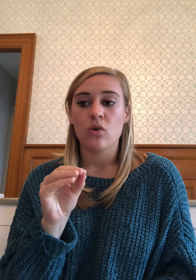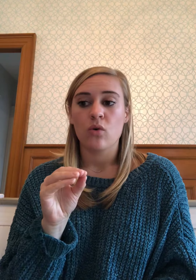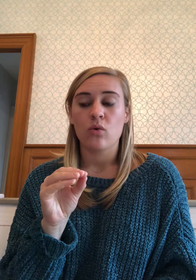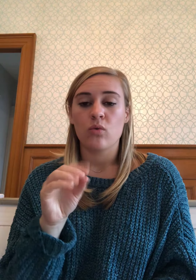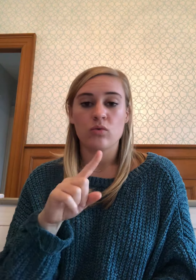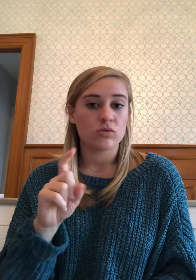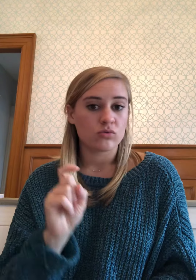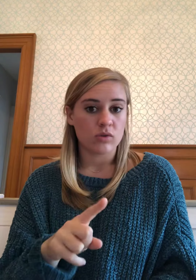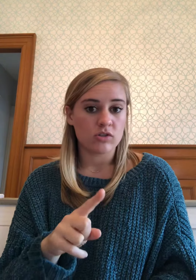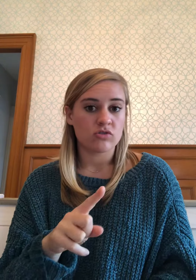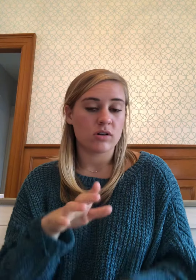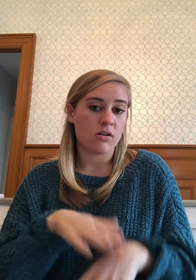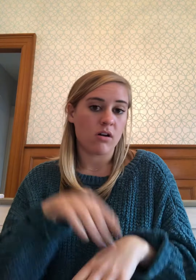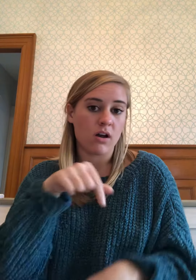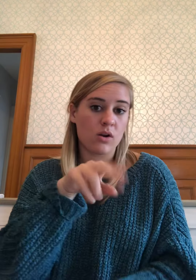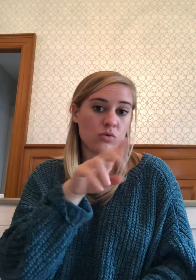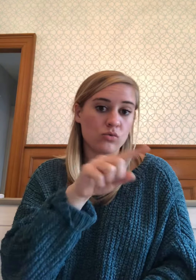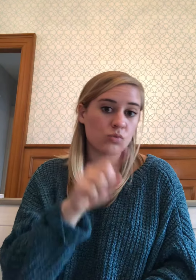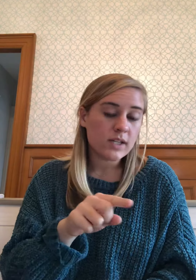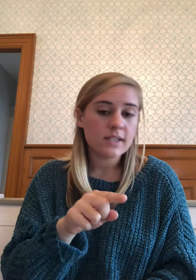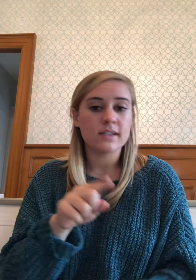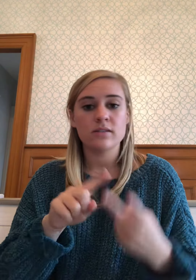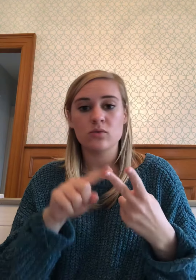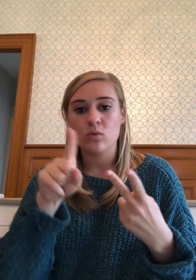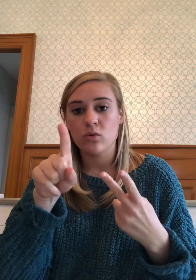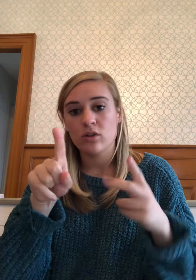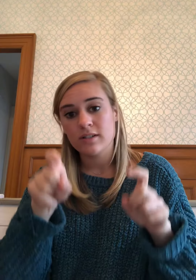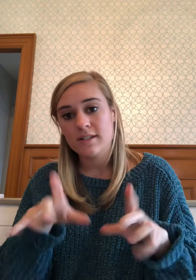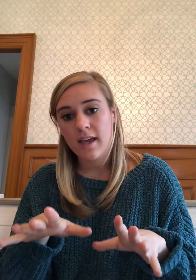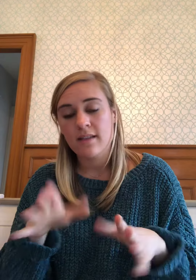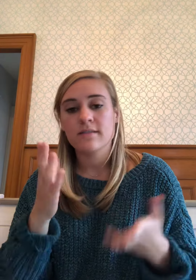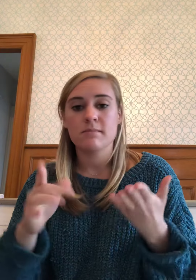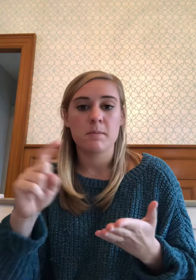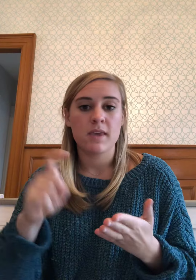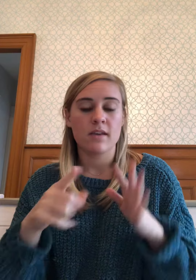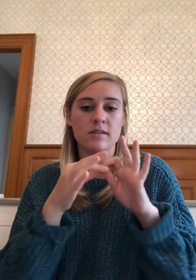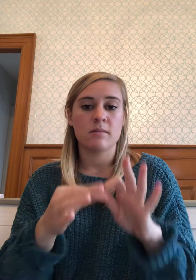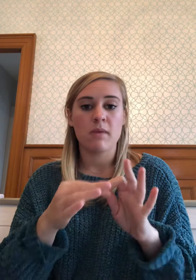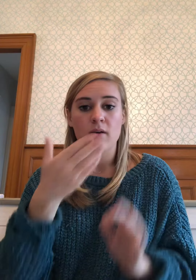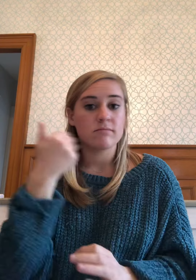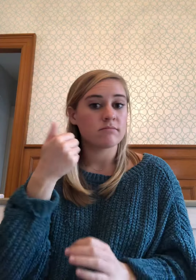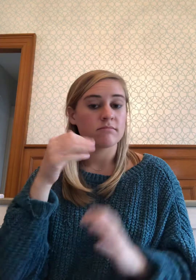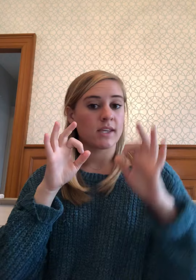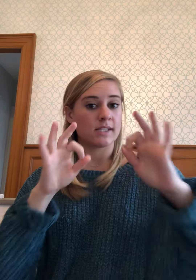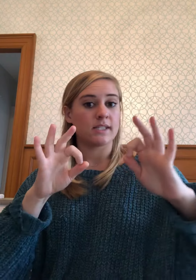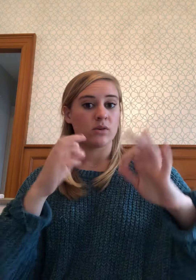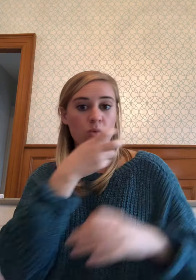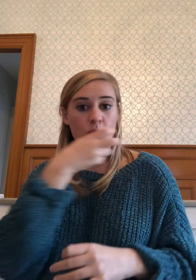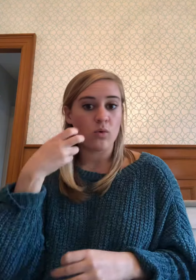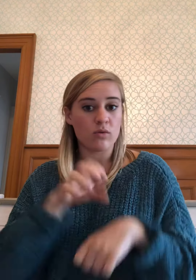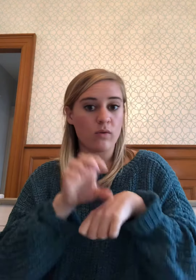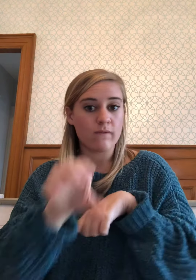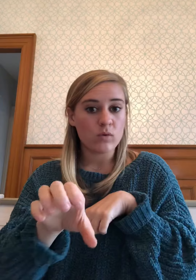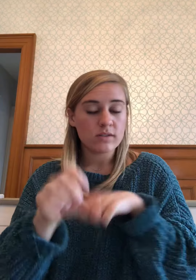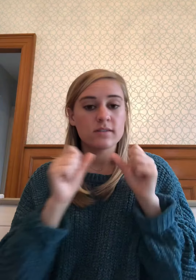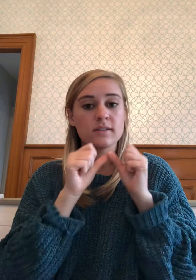questions on a quiz test might ask about the most ideal orthodontic forces. Continuous heavy